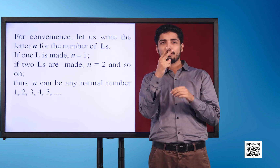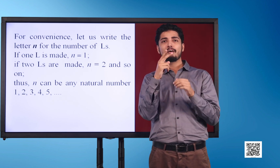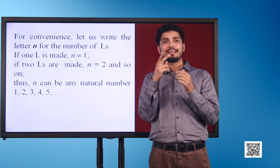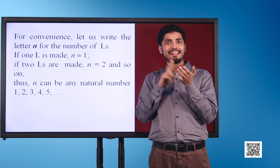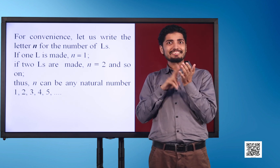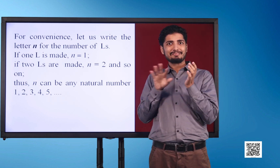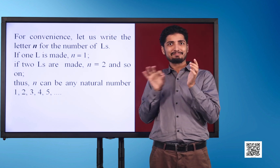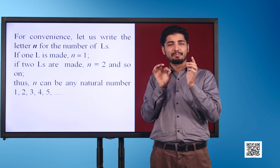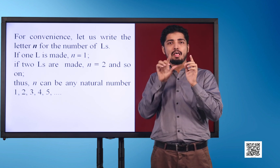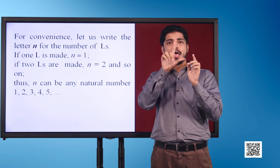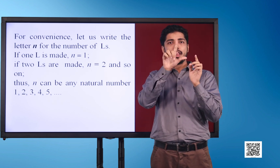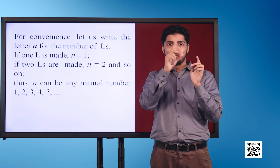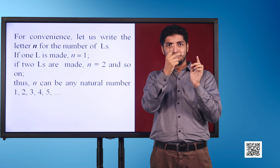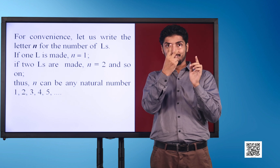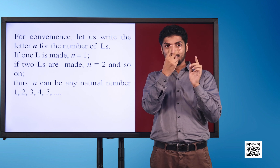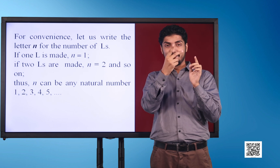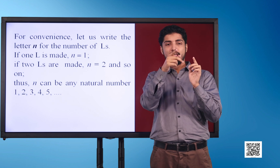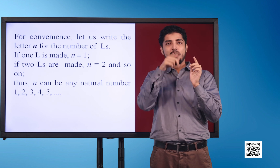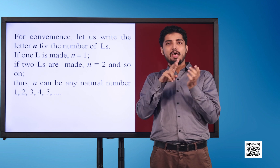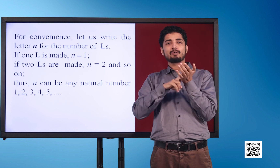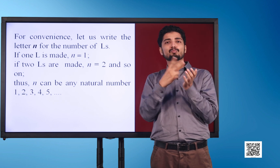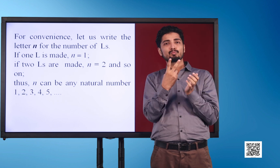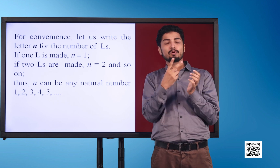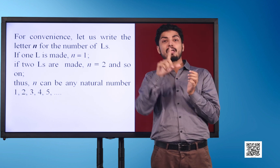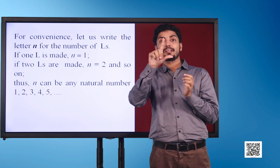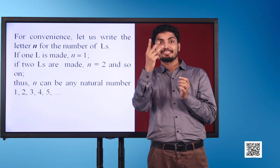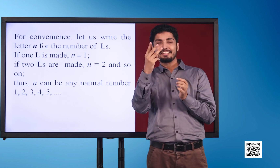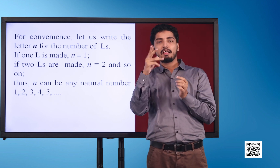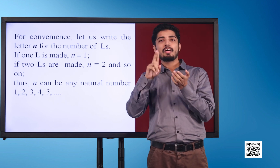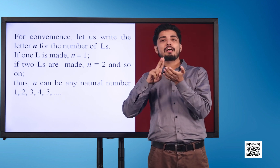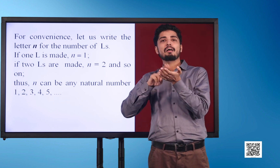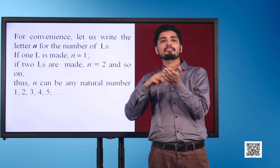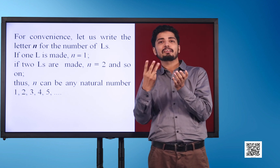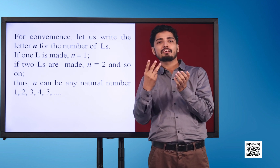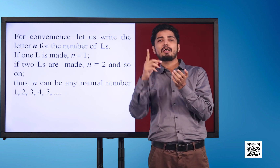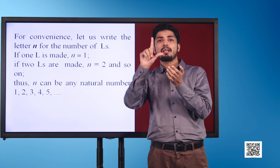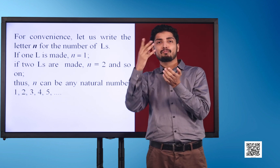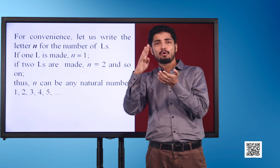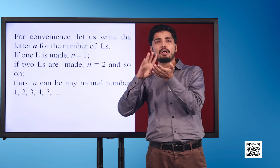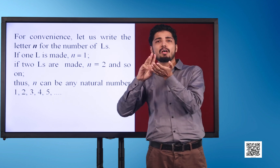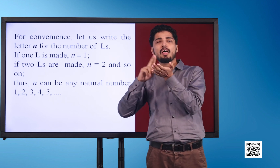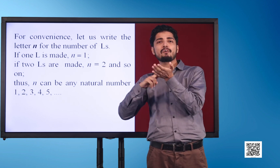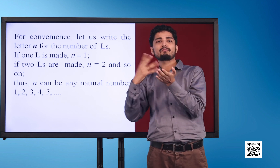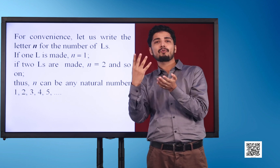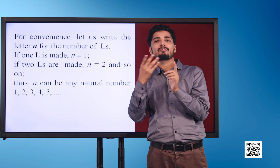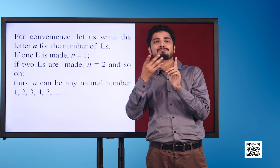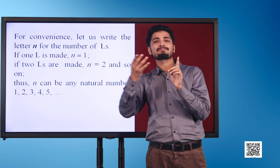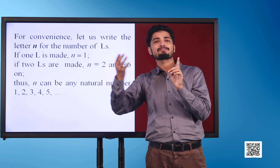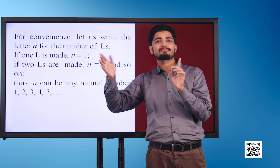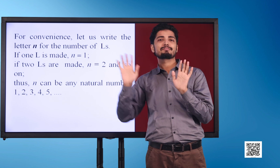If 1 L is made, N is equal to 1. If 2 L's are made, N is equal to 2,